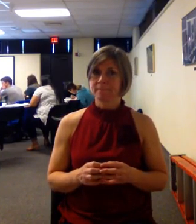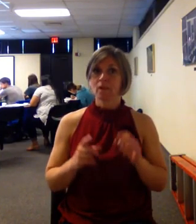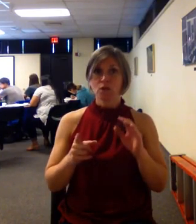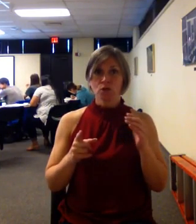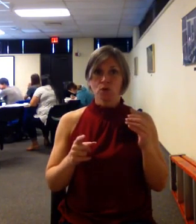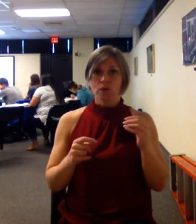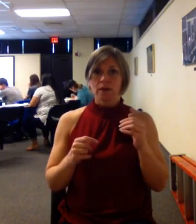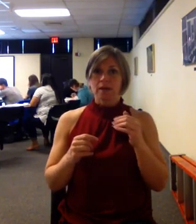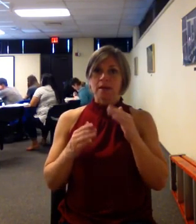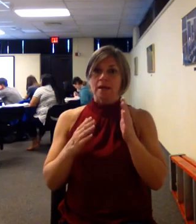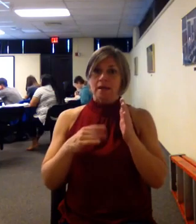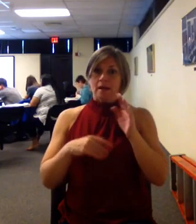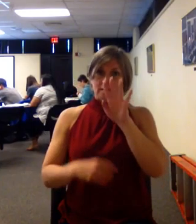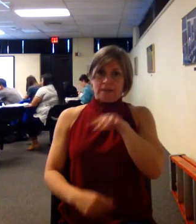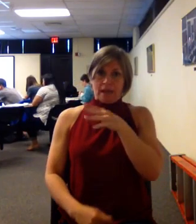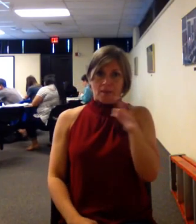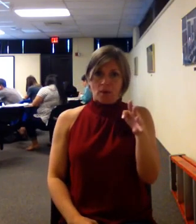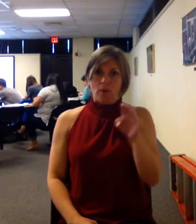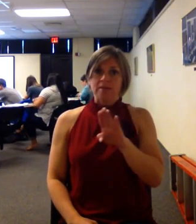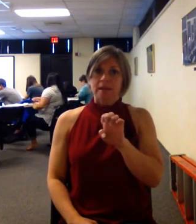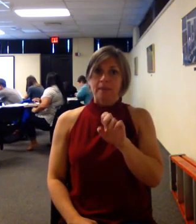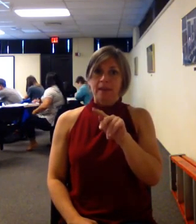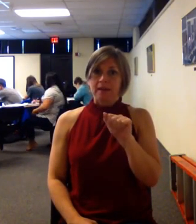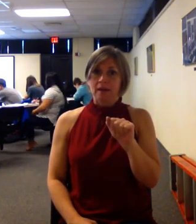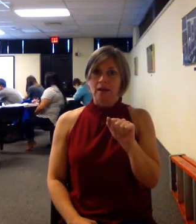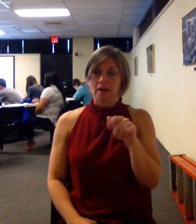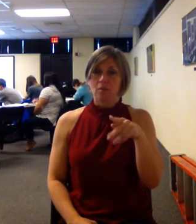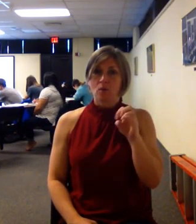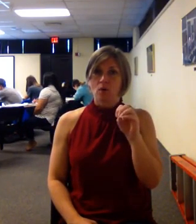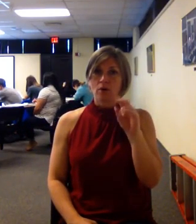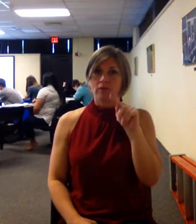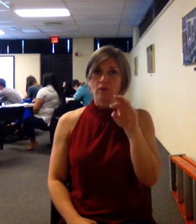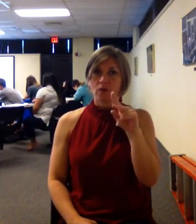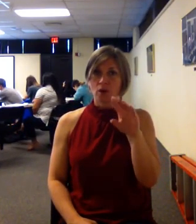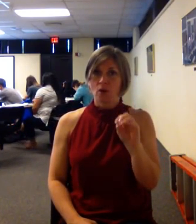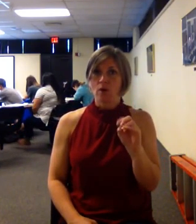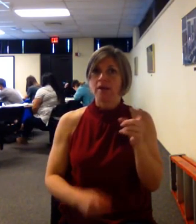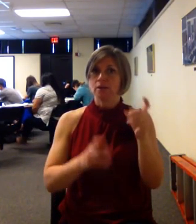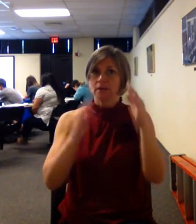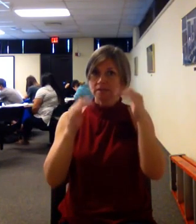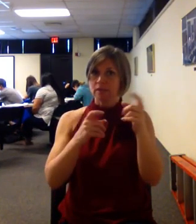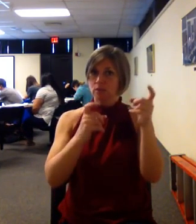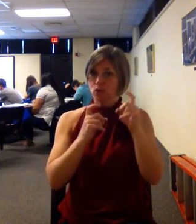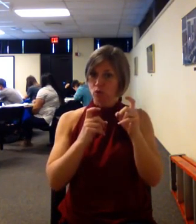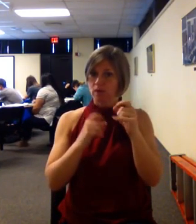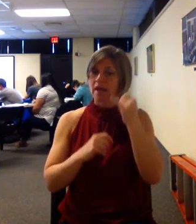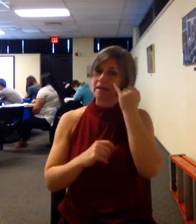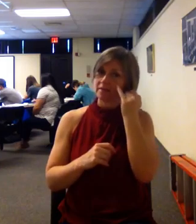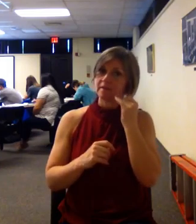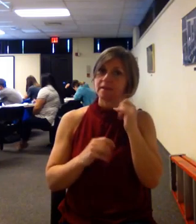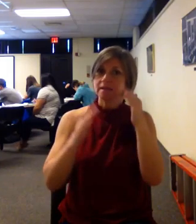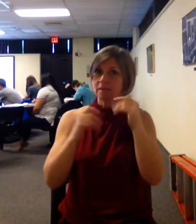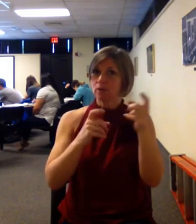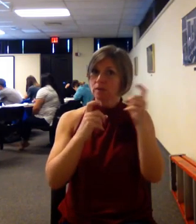following table. What is the beta of your portfolio and what is the expected return on the market if the expected return on the market is 12%, risk-free